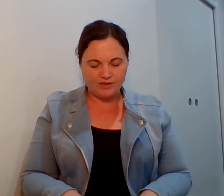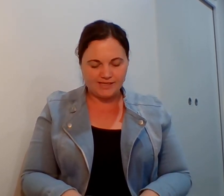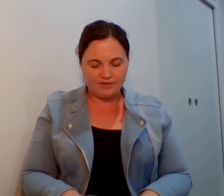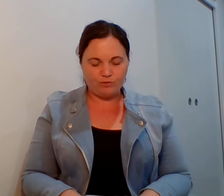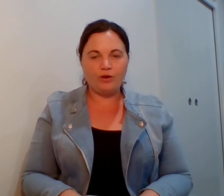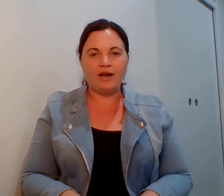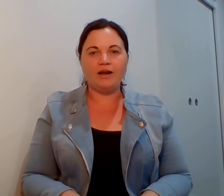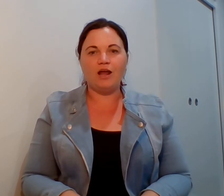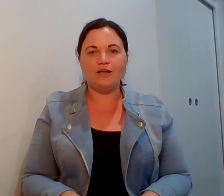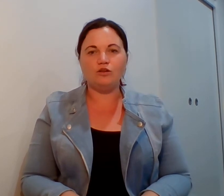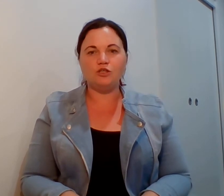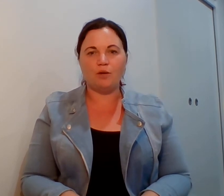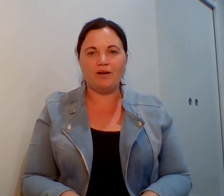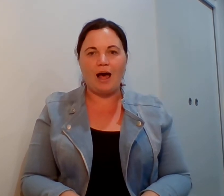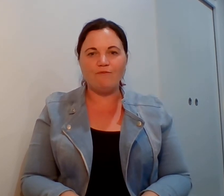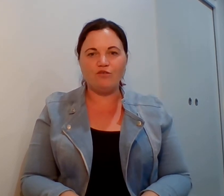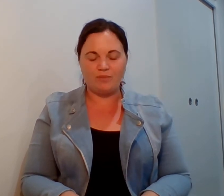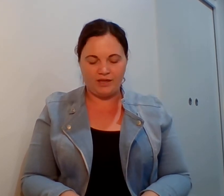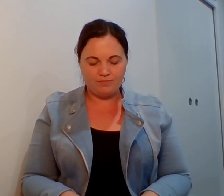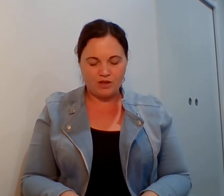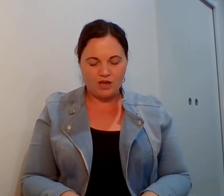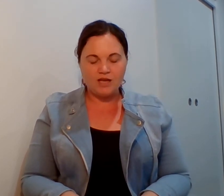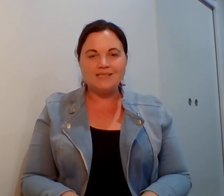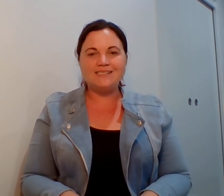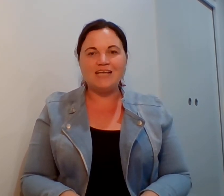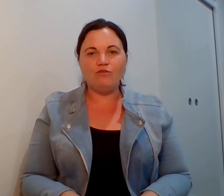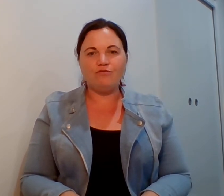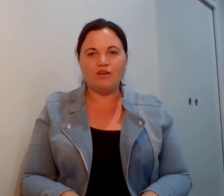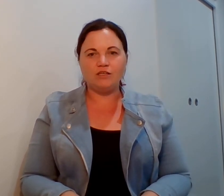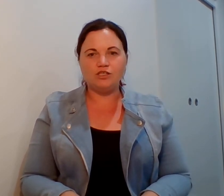going to say the word and I'd like you to chop it up for me. Selfish.